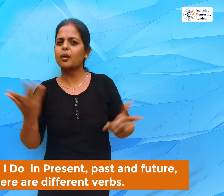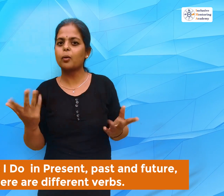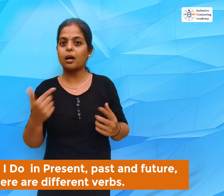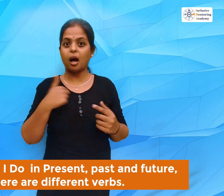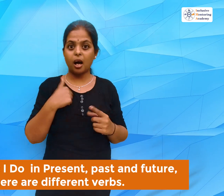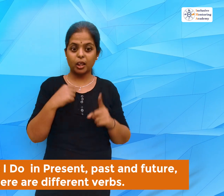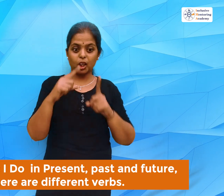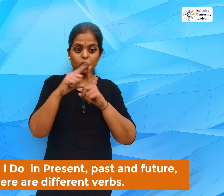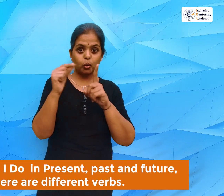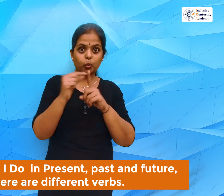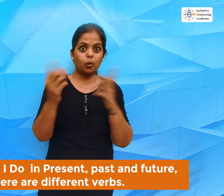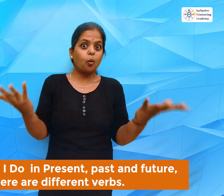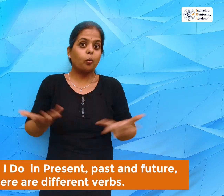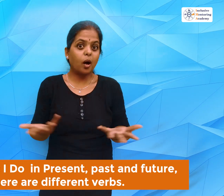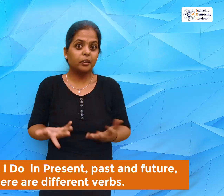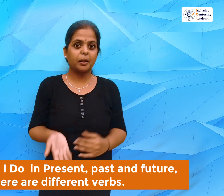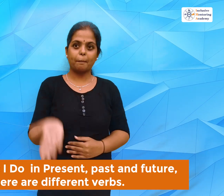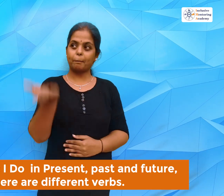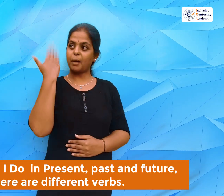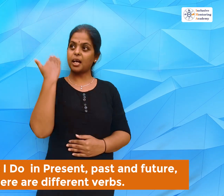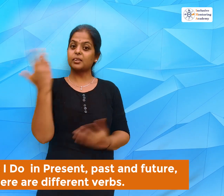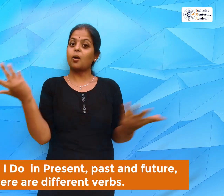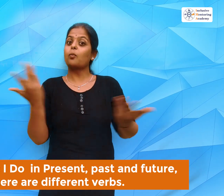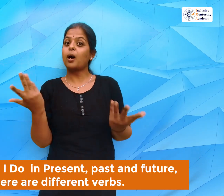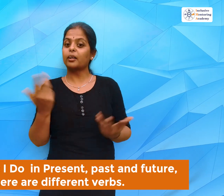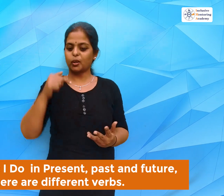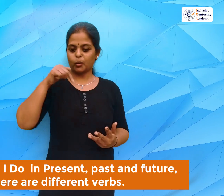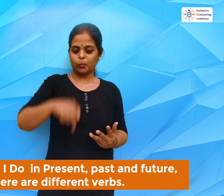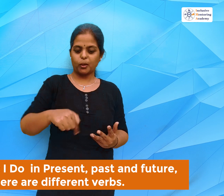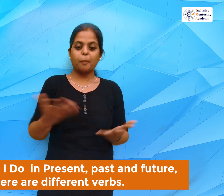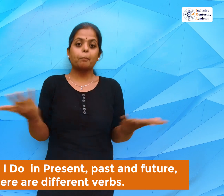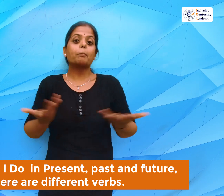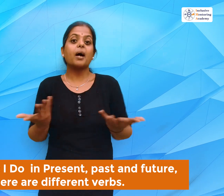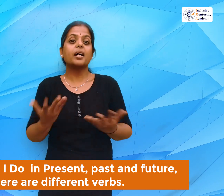example, I do in present, past and future, there are different verbs.